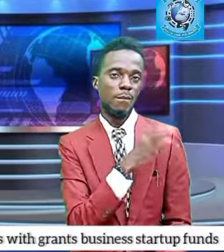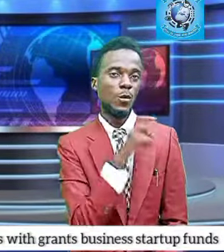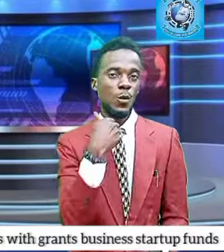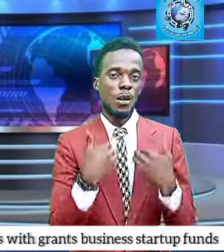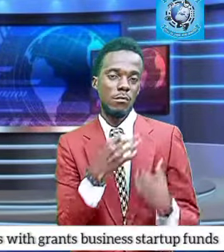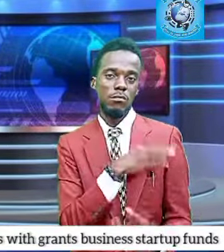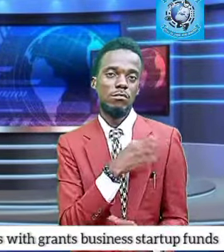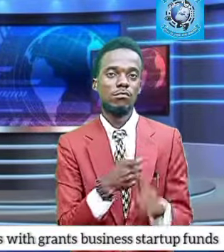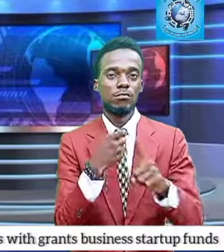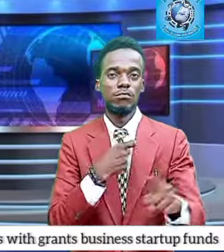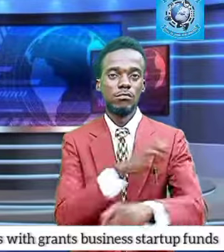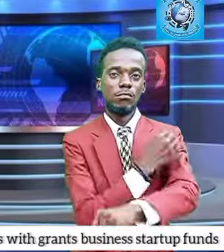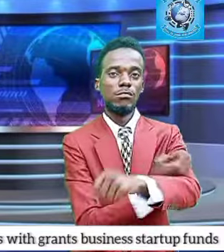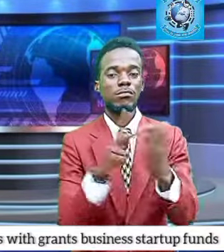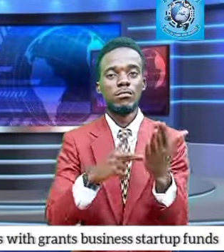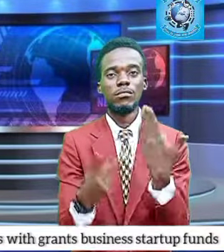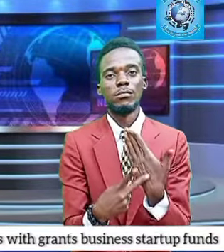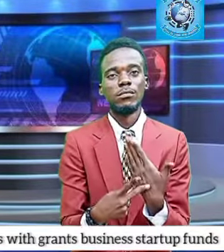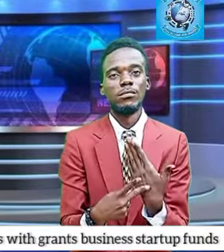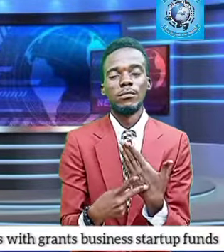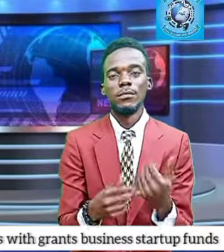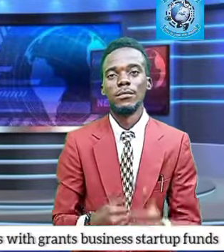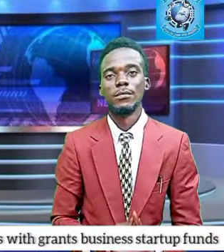have benefited from our empowerment programs.